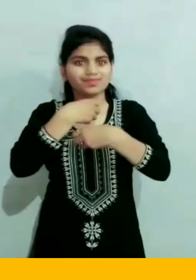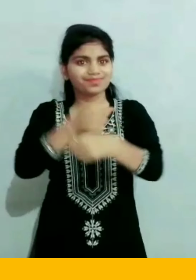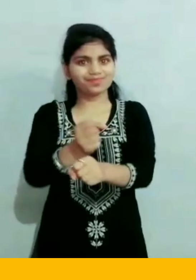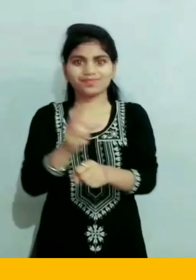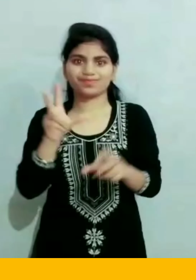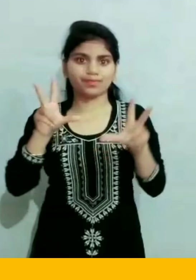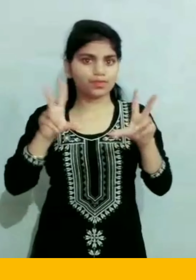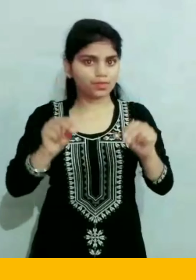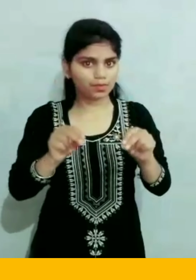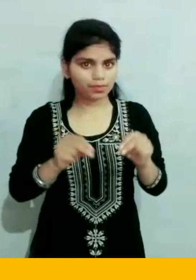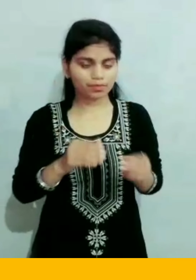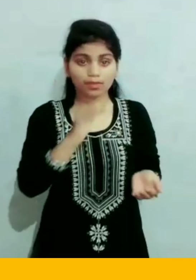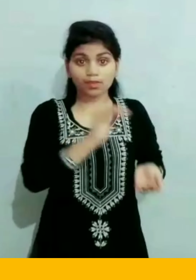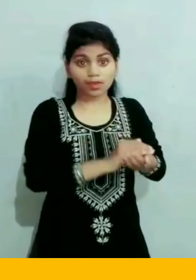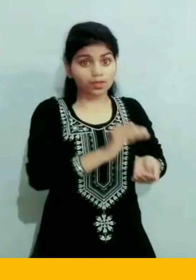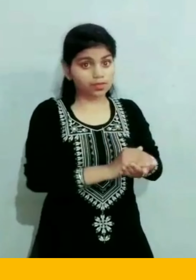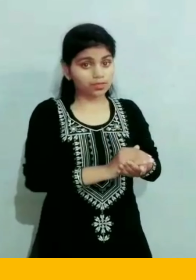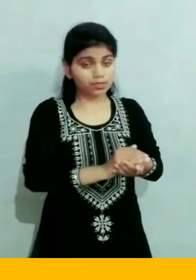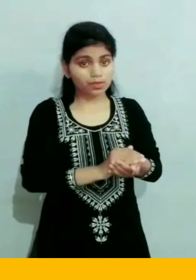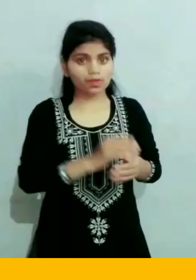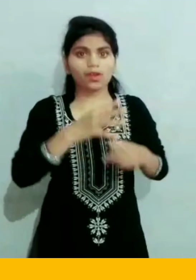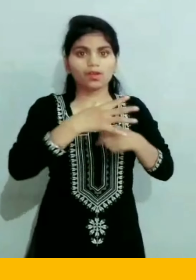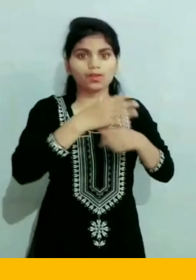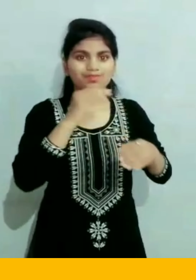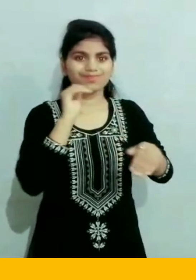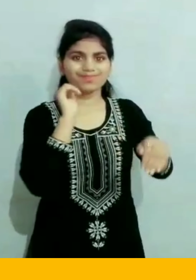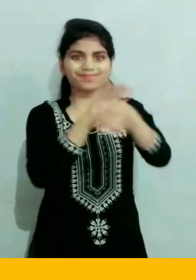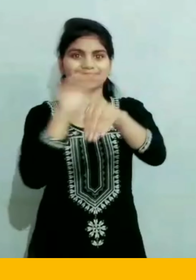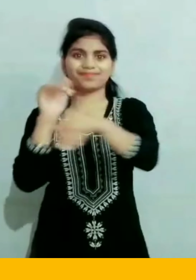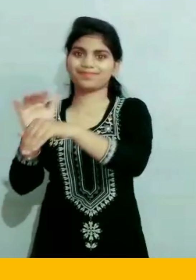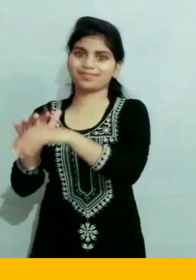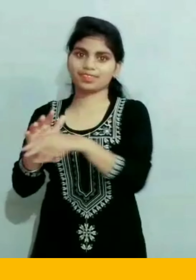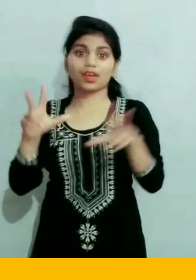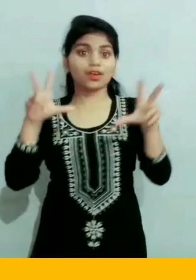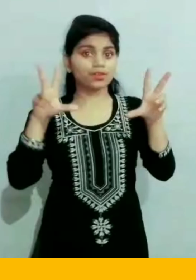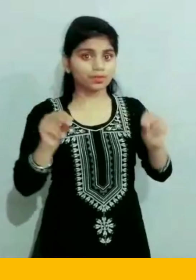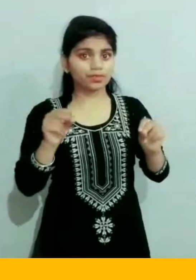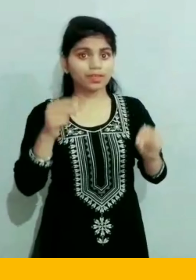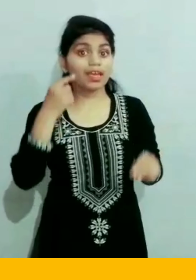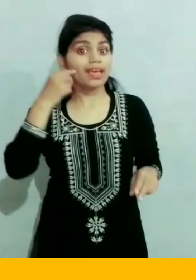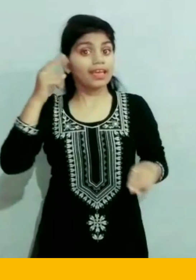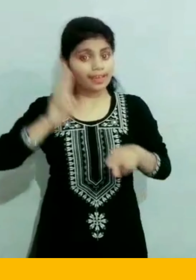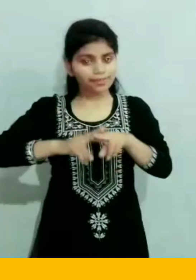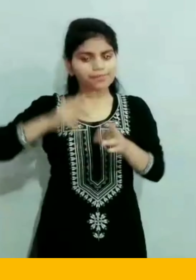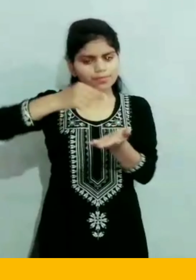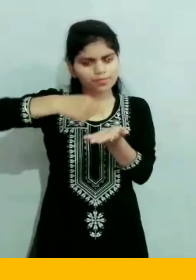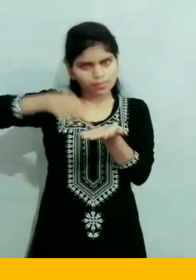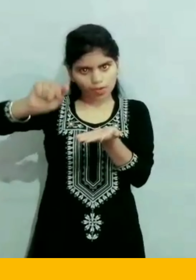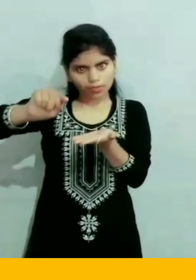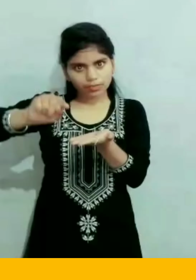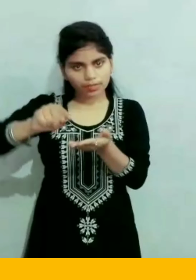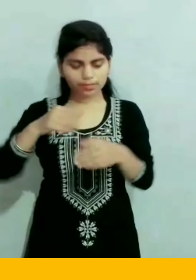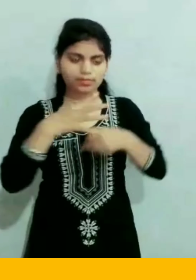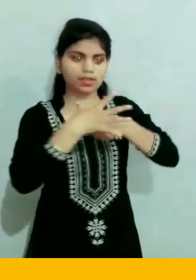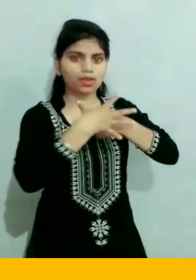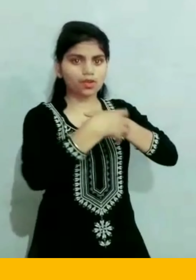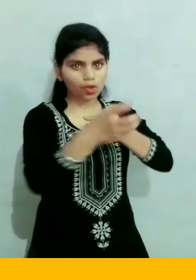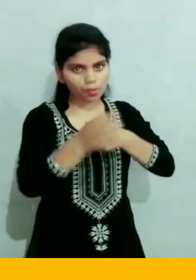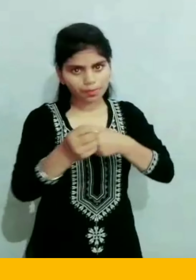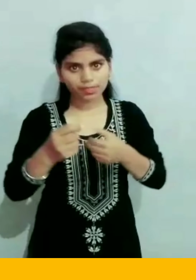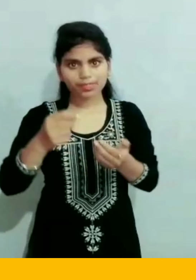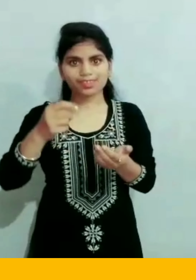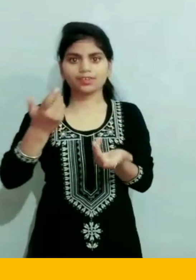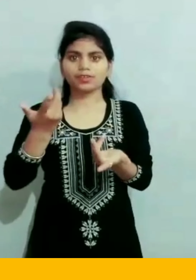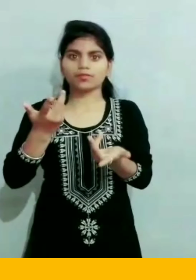digital content be reproduced, stored, or distributed in any or by any means